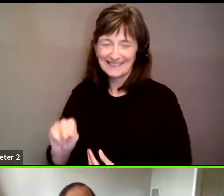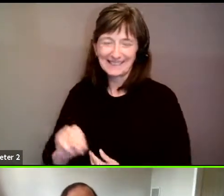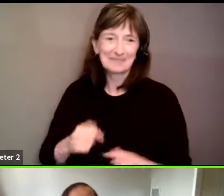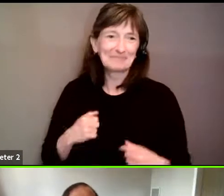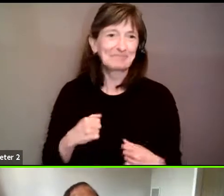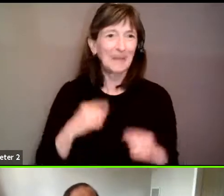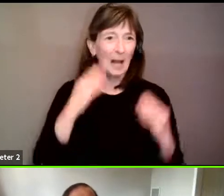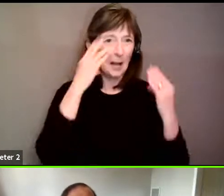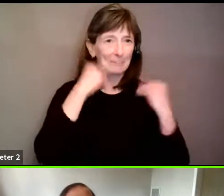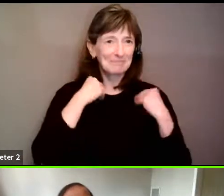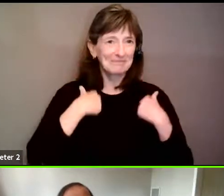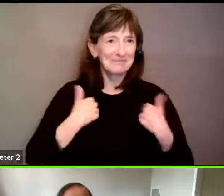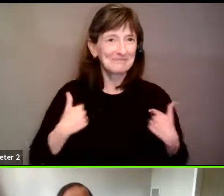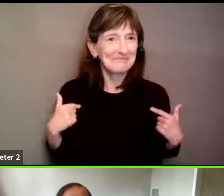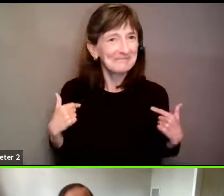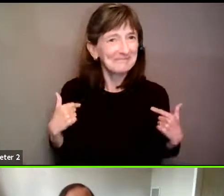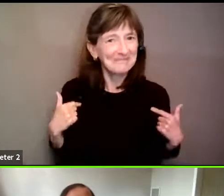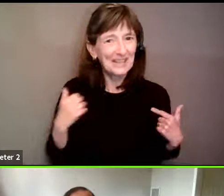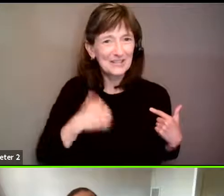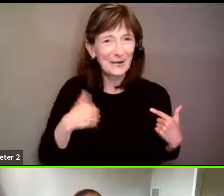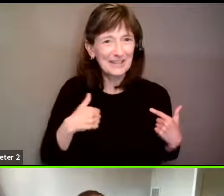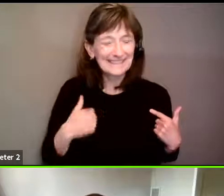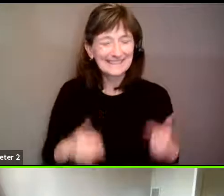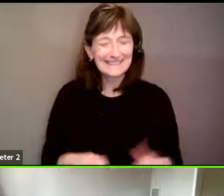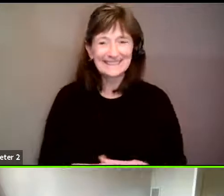camera back off. Sorry, Pri, sorry, Jennifer.